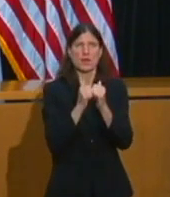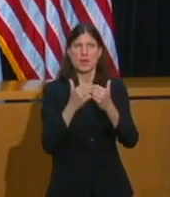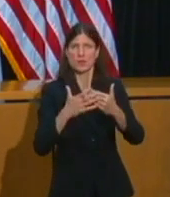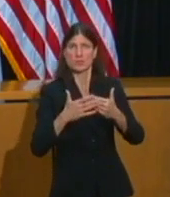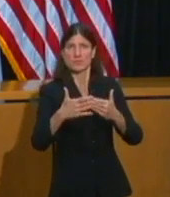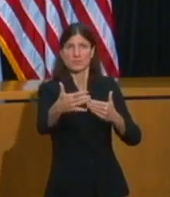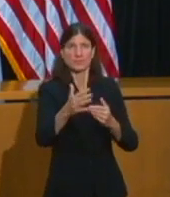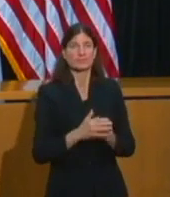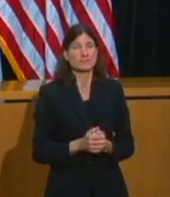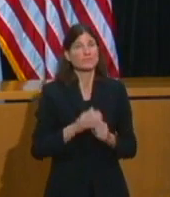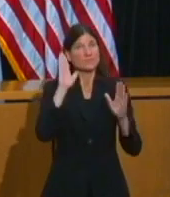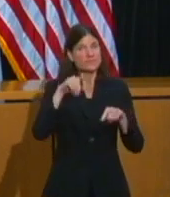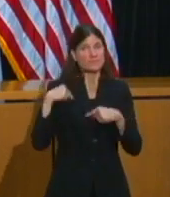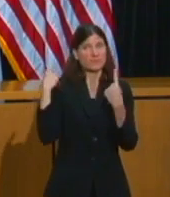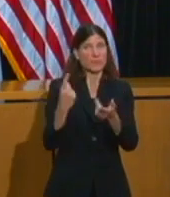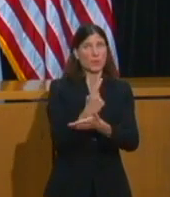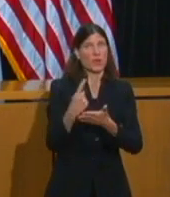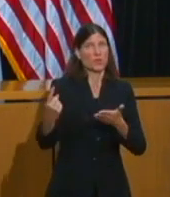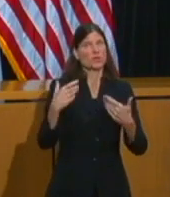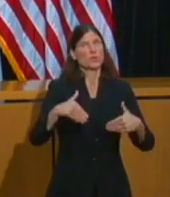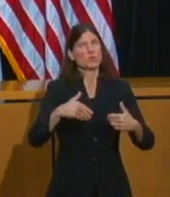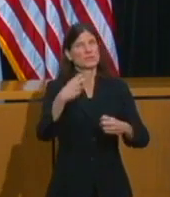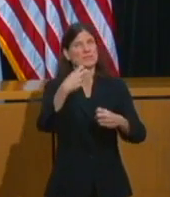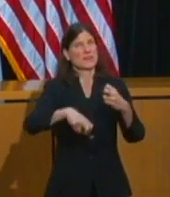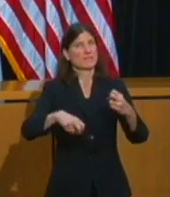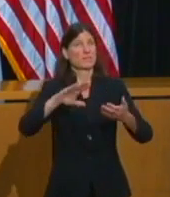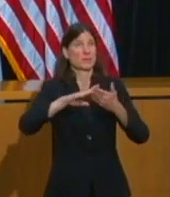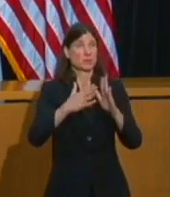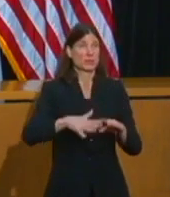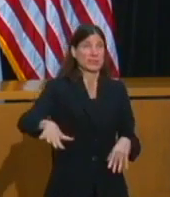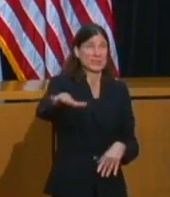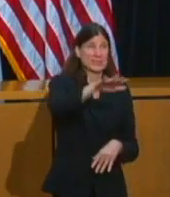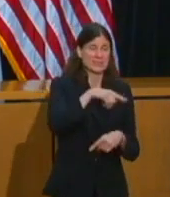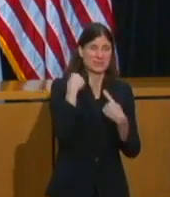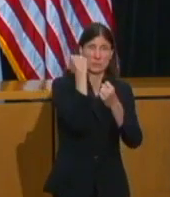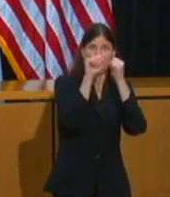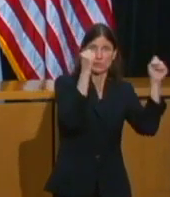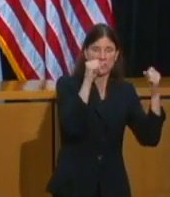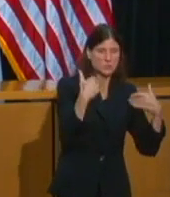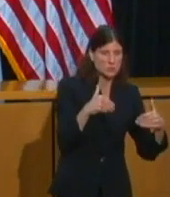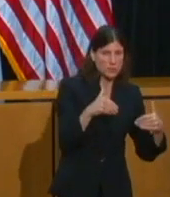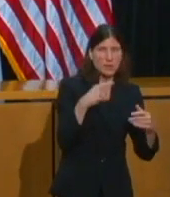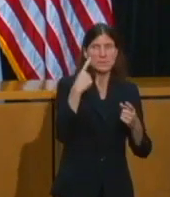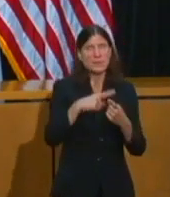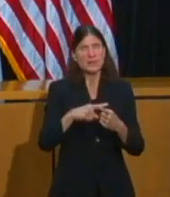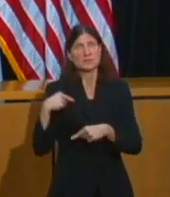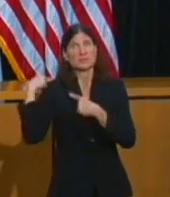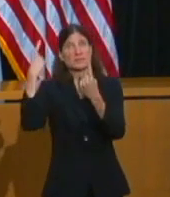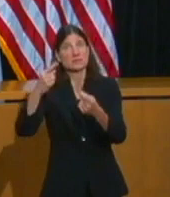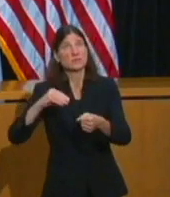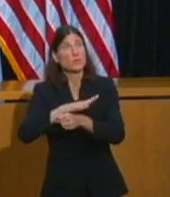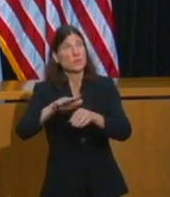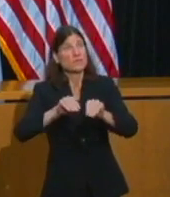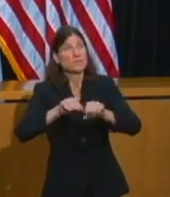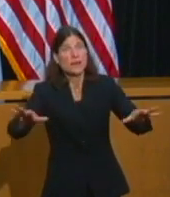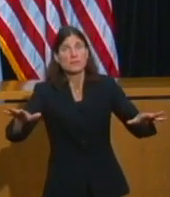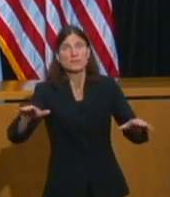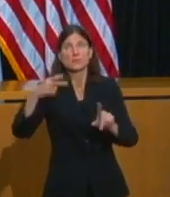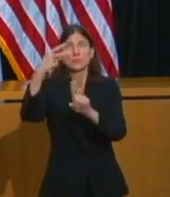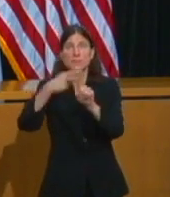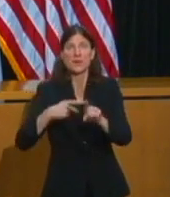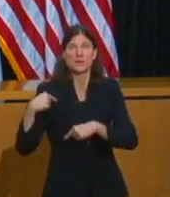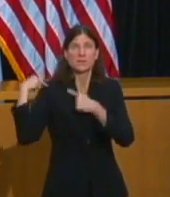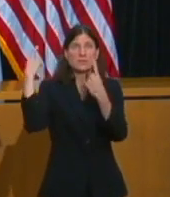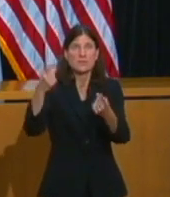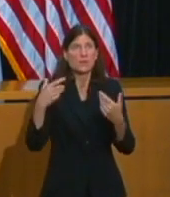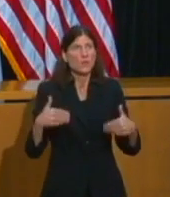And in the past 2 months, this pandemic has brought with it the loss of life and the loss of connection with loved ones and pushed many of